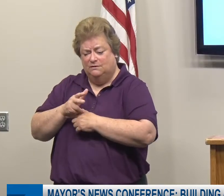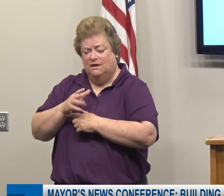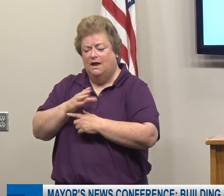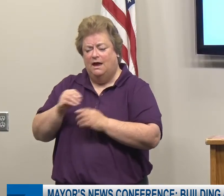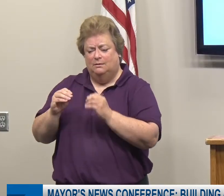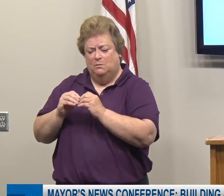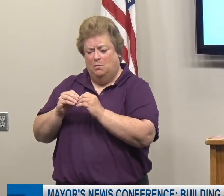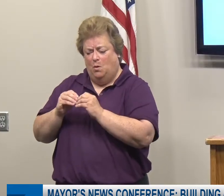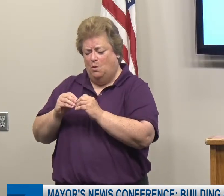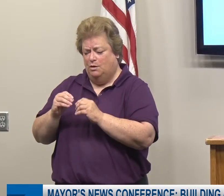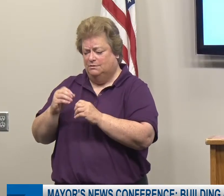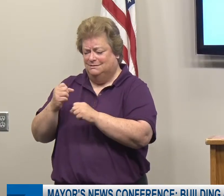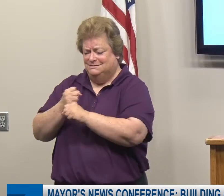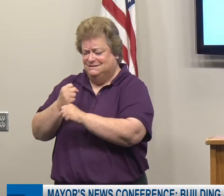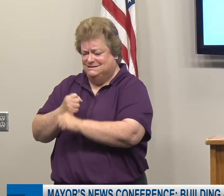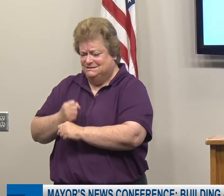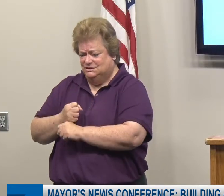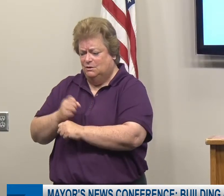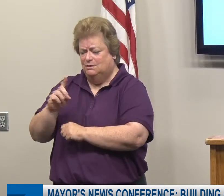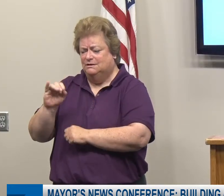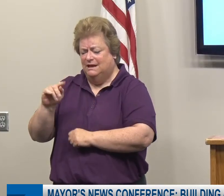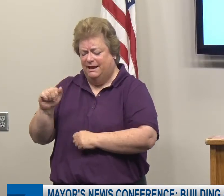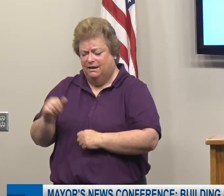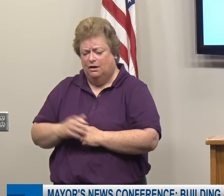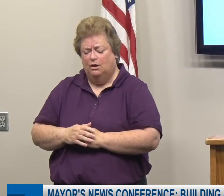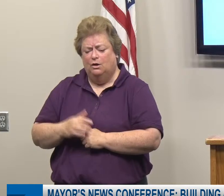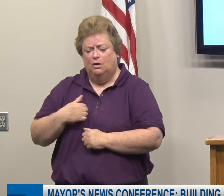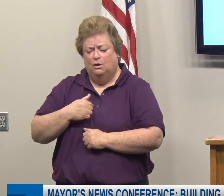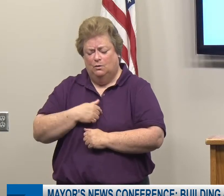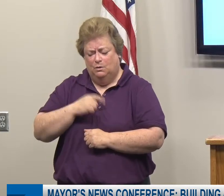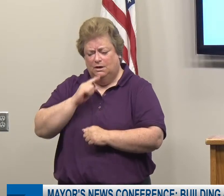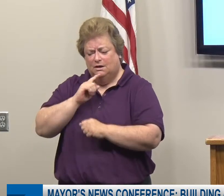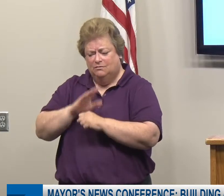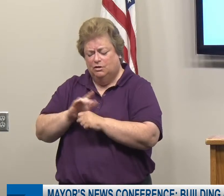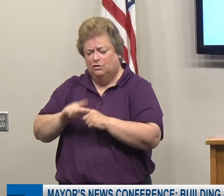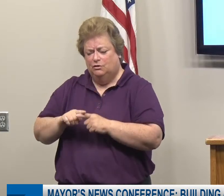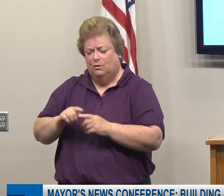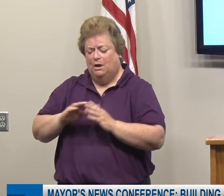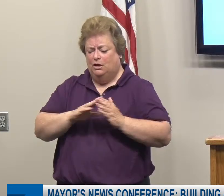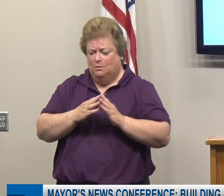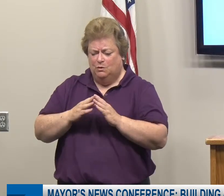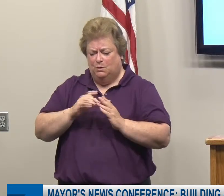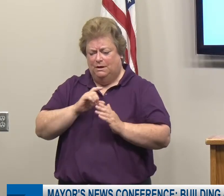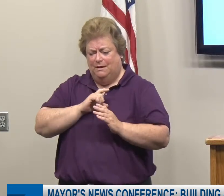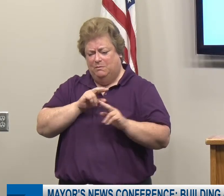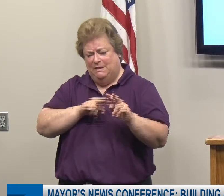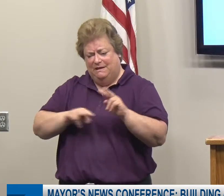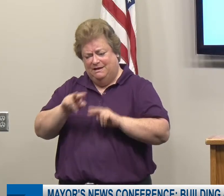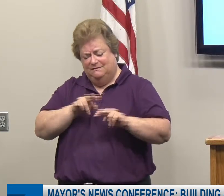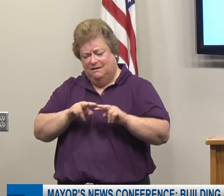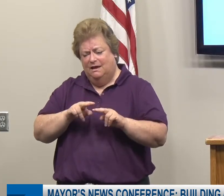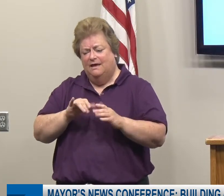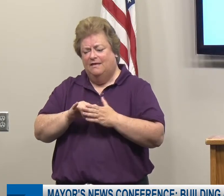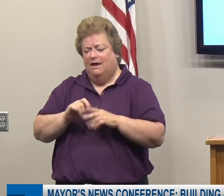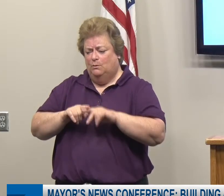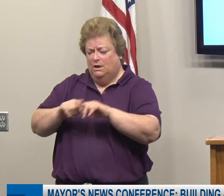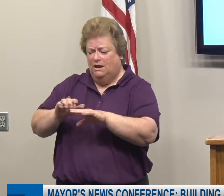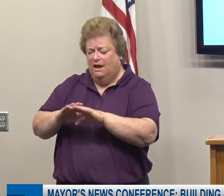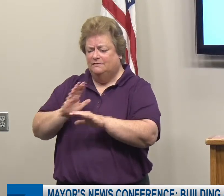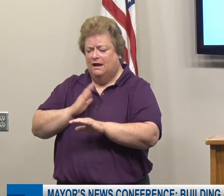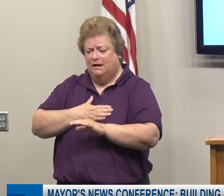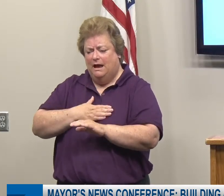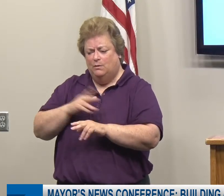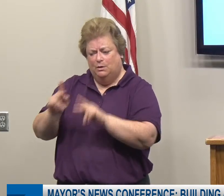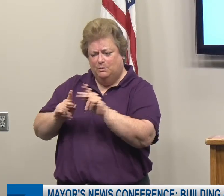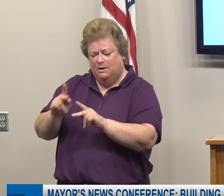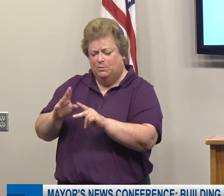data. We will reaffirm our commitment to a community policing approach that relies on relationships with residents and